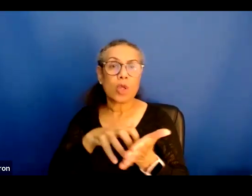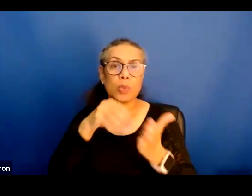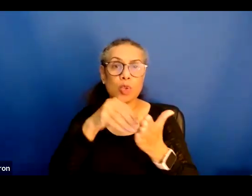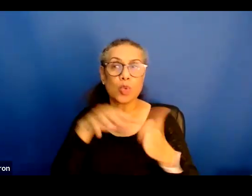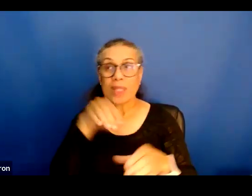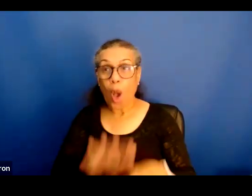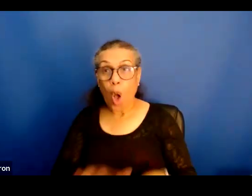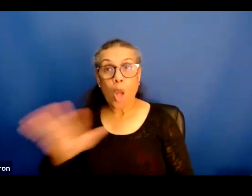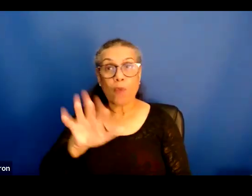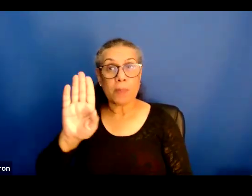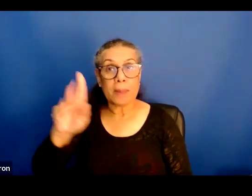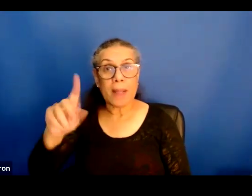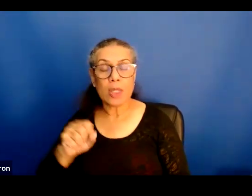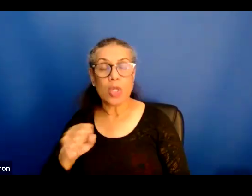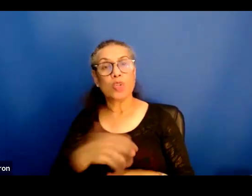in BPS. We serve